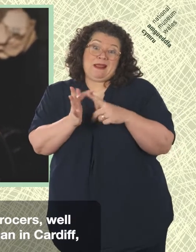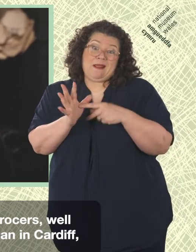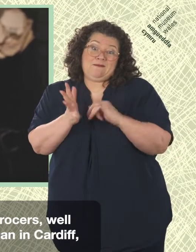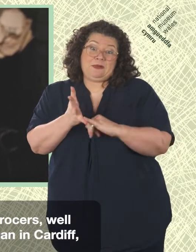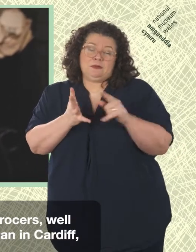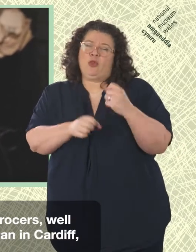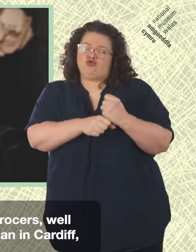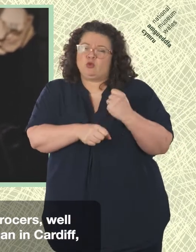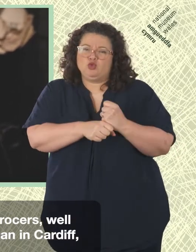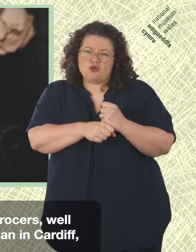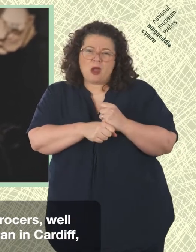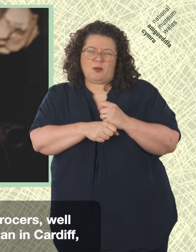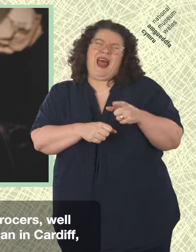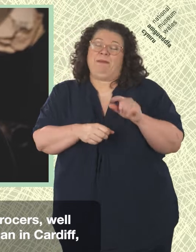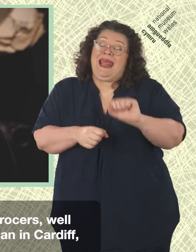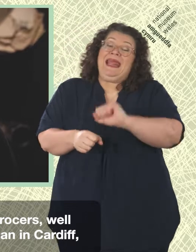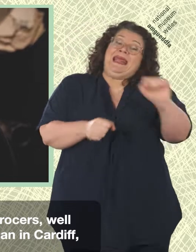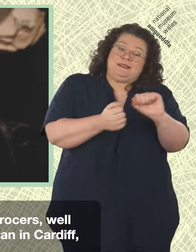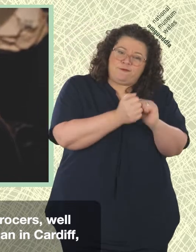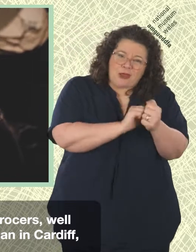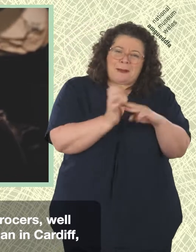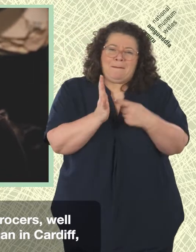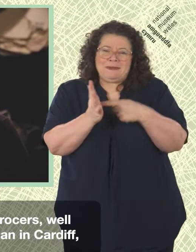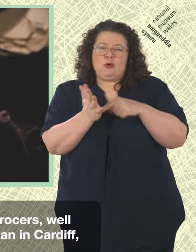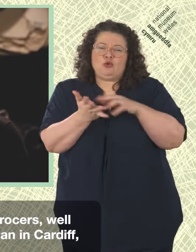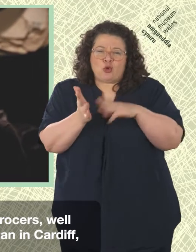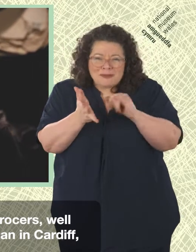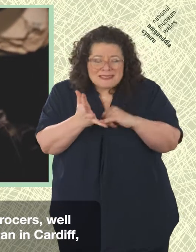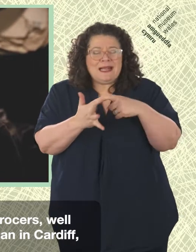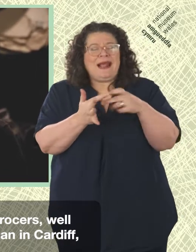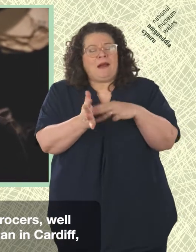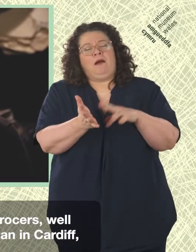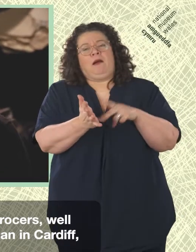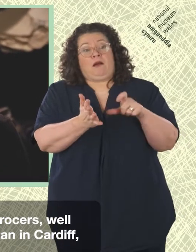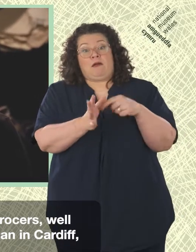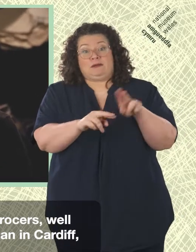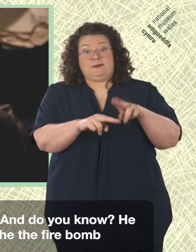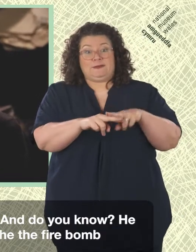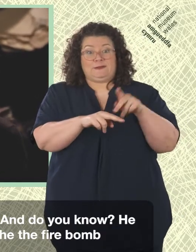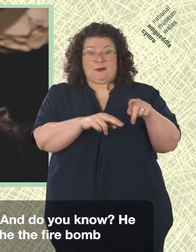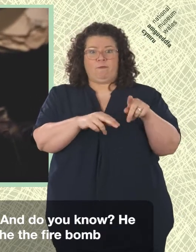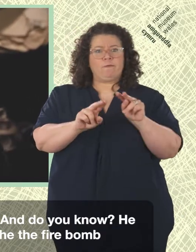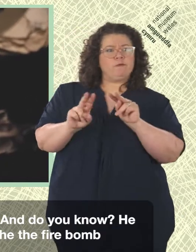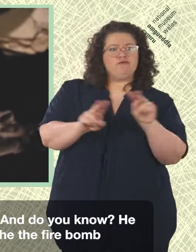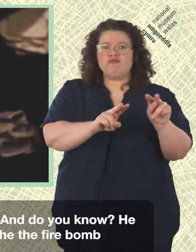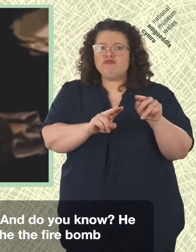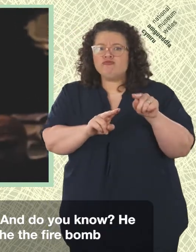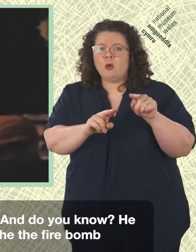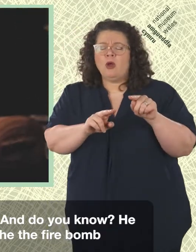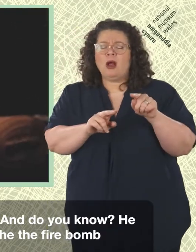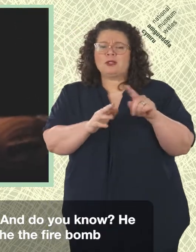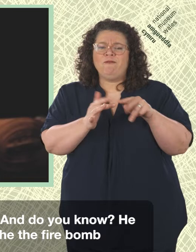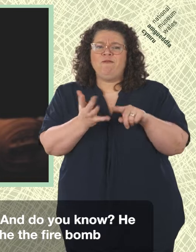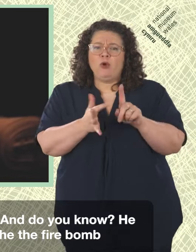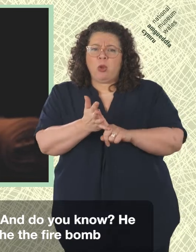My friend, Mr. Evans, the grocer's, well, his friend, Mr. Thomas Keenan in Cardiff, he was a watchman